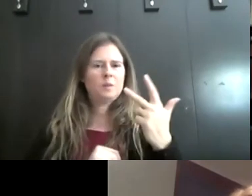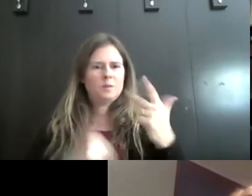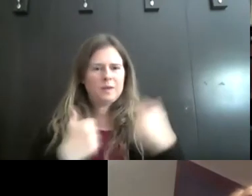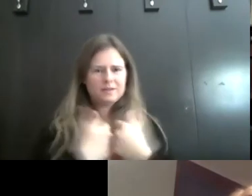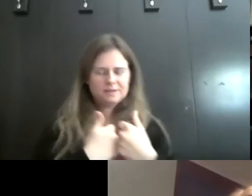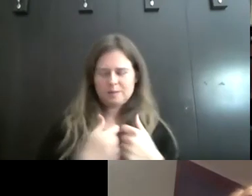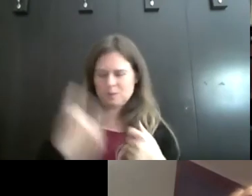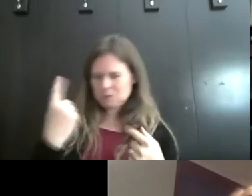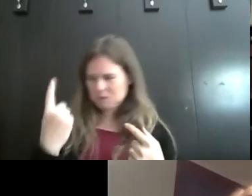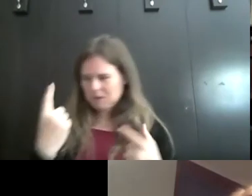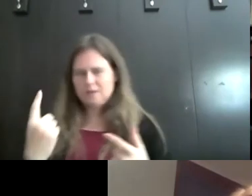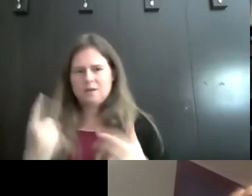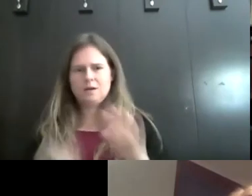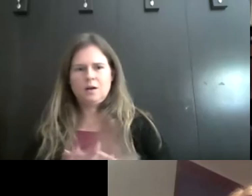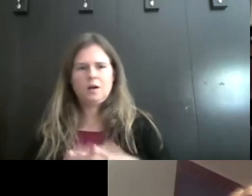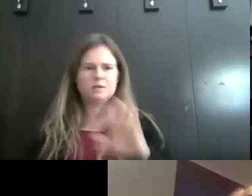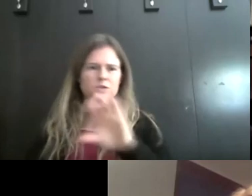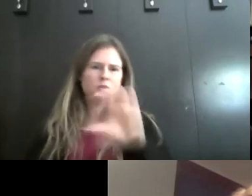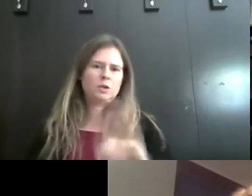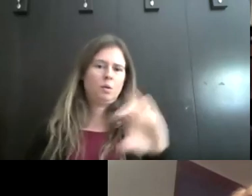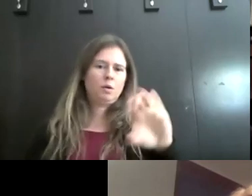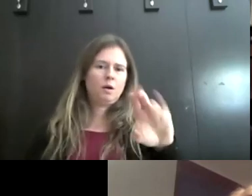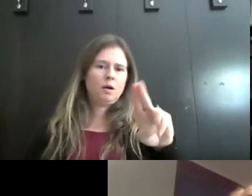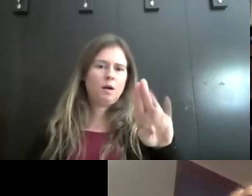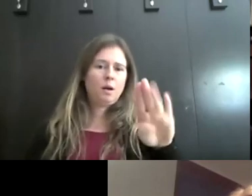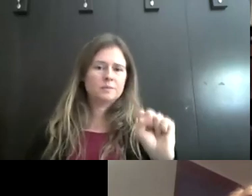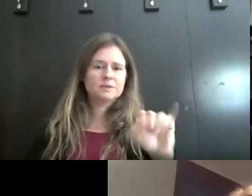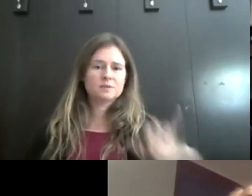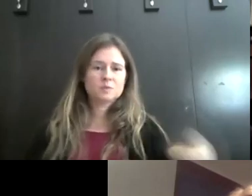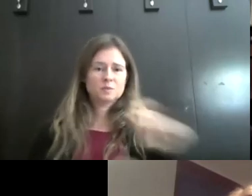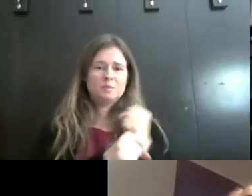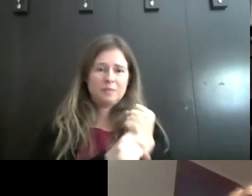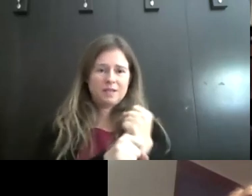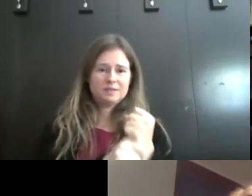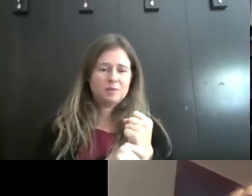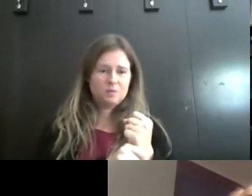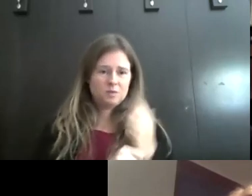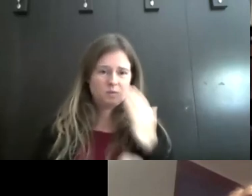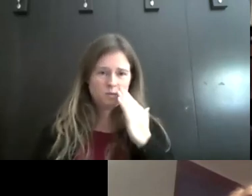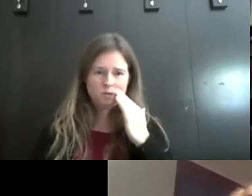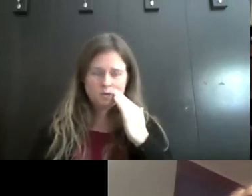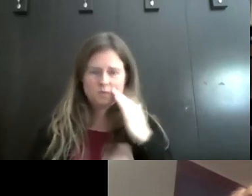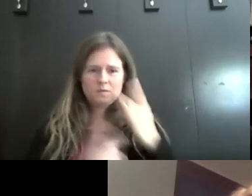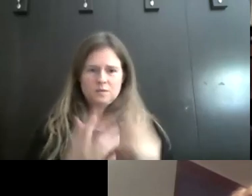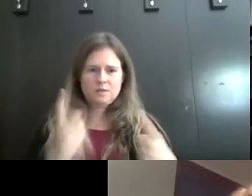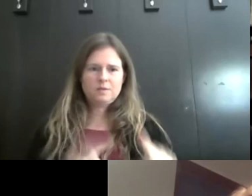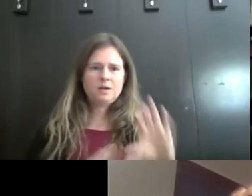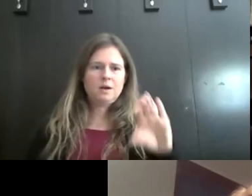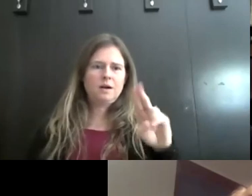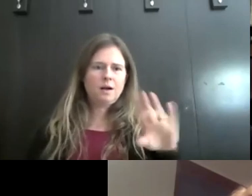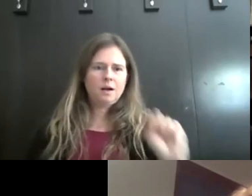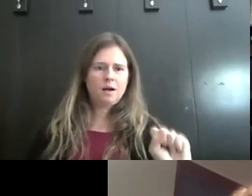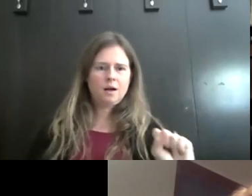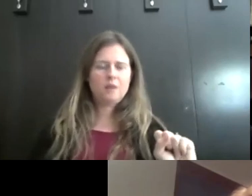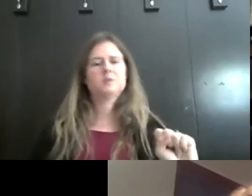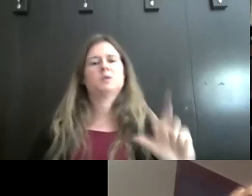the Chicago Cubs. And if there's any baseball fans out there, you know what happened to that series. The Cubs came back from